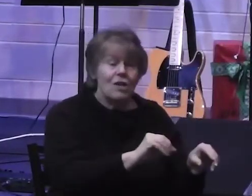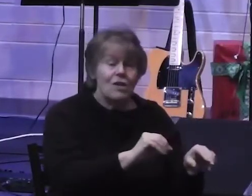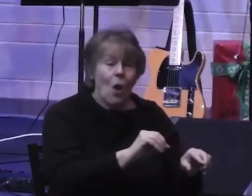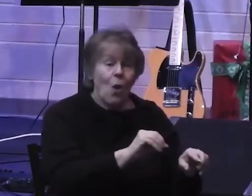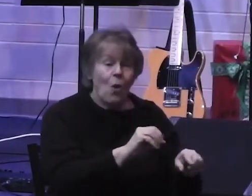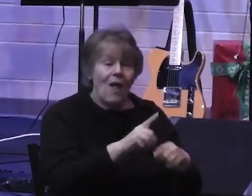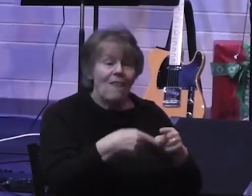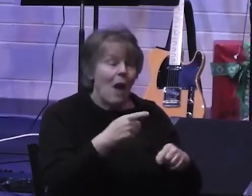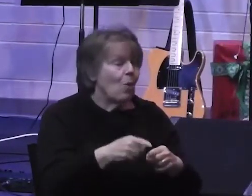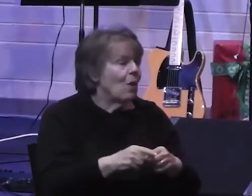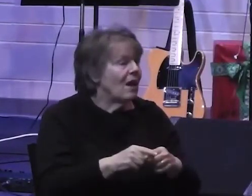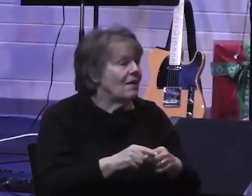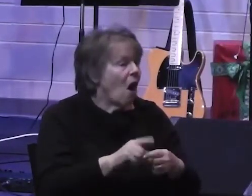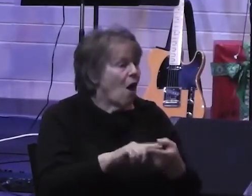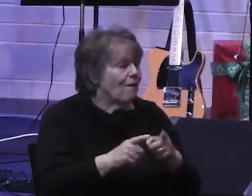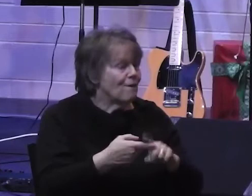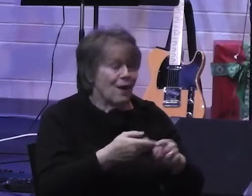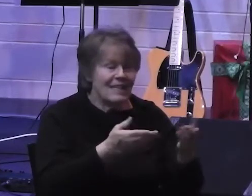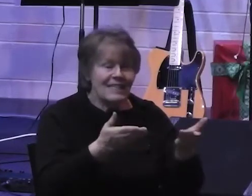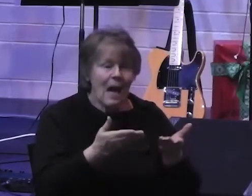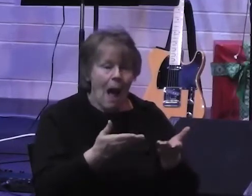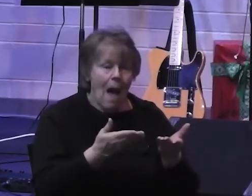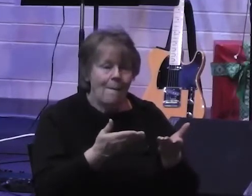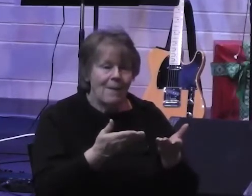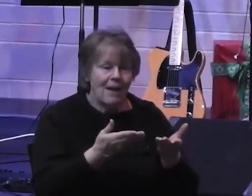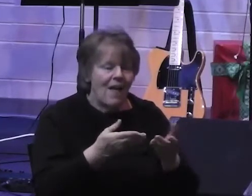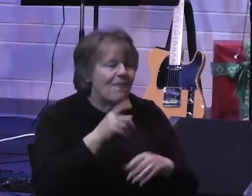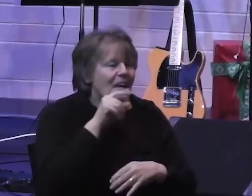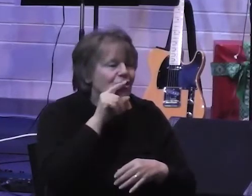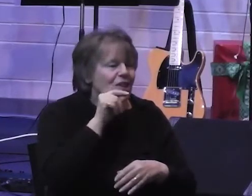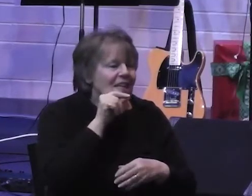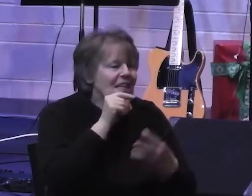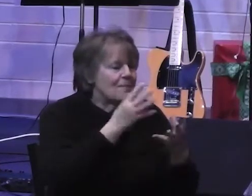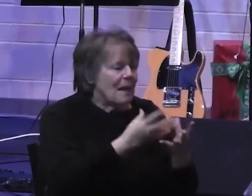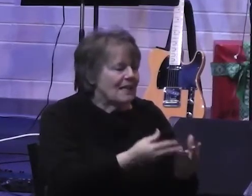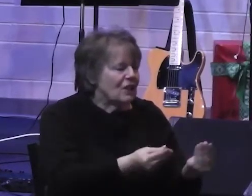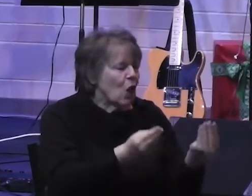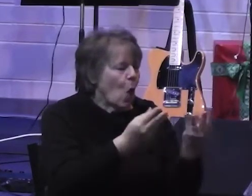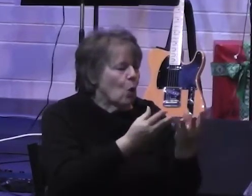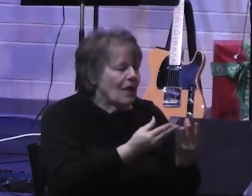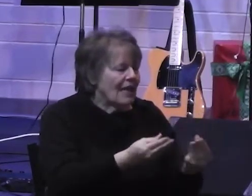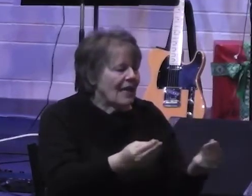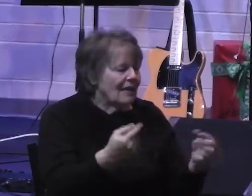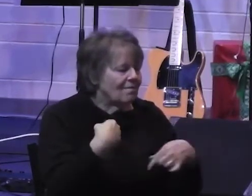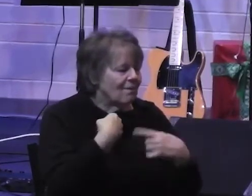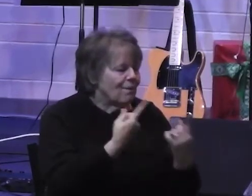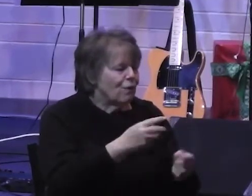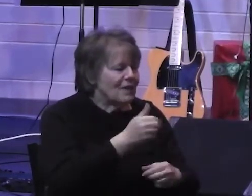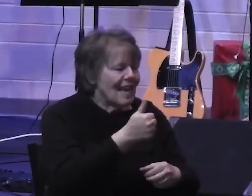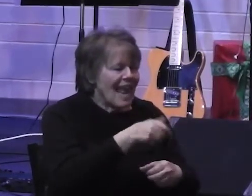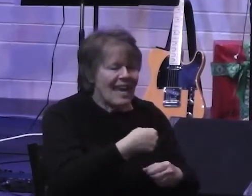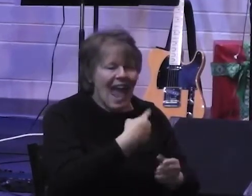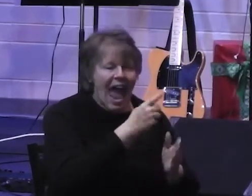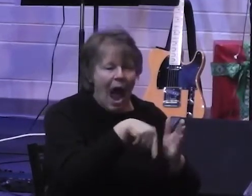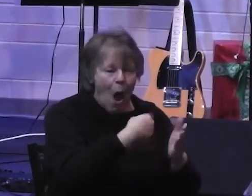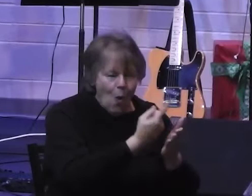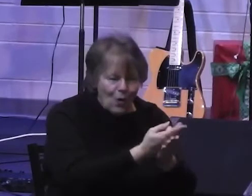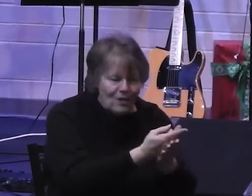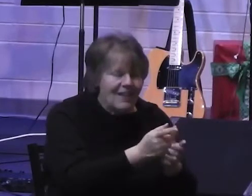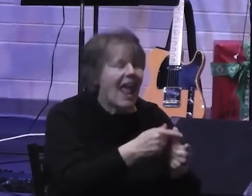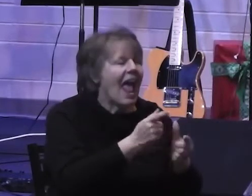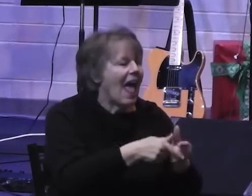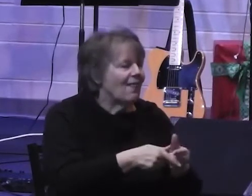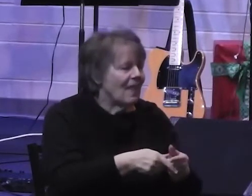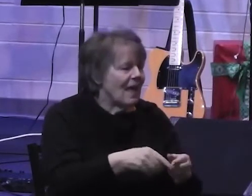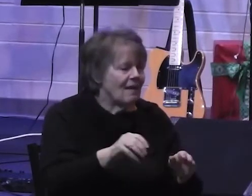over, it's been marinating. It's been soaking for 10 hours. And then I put it on the